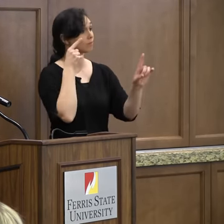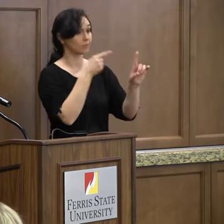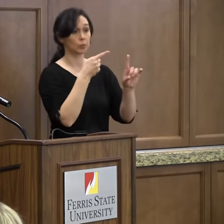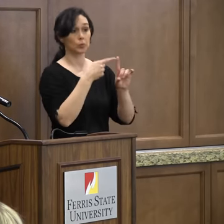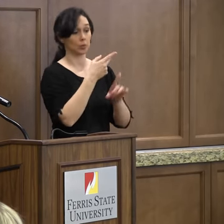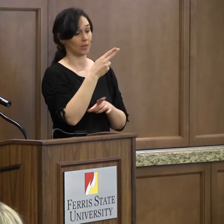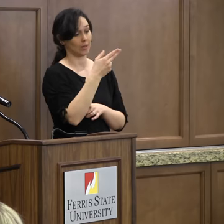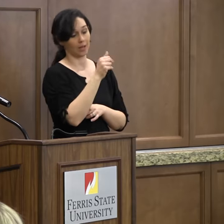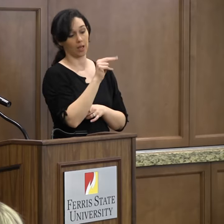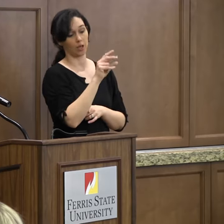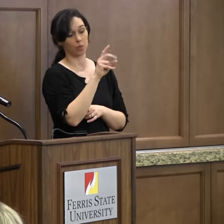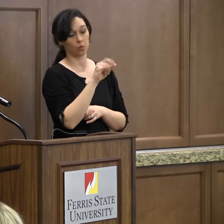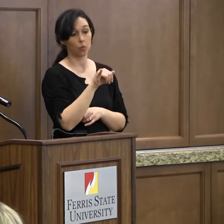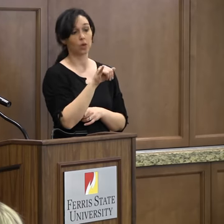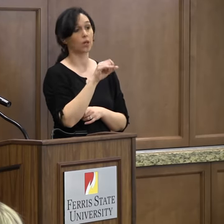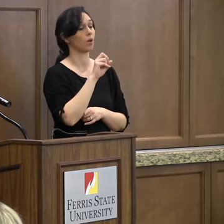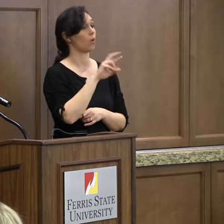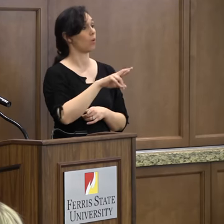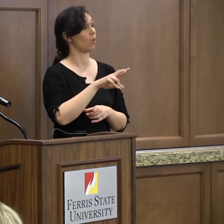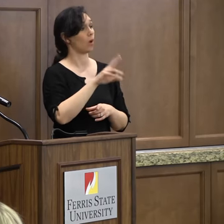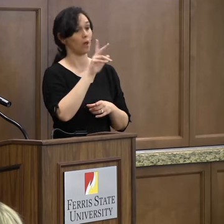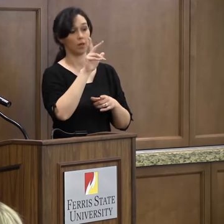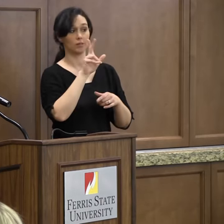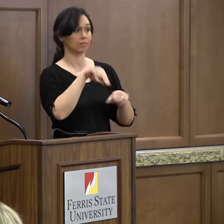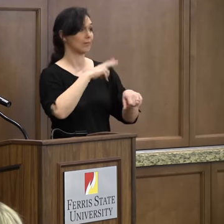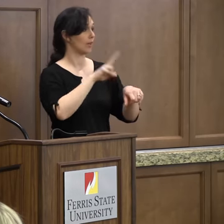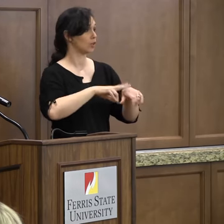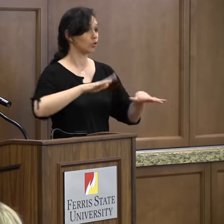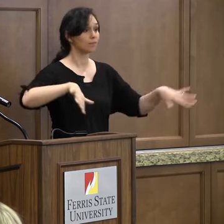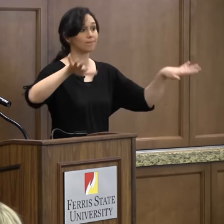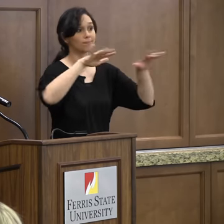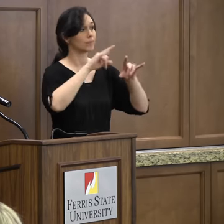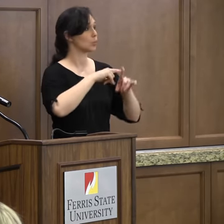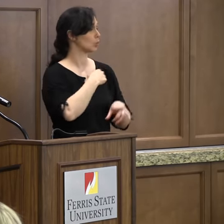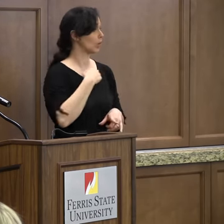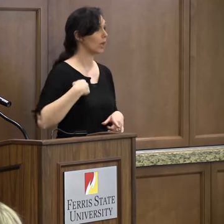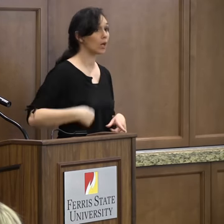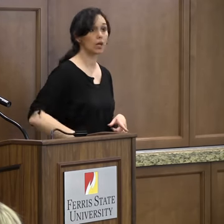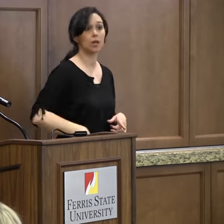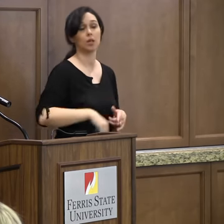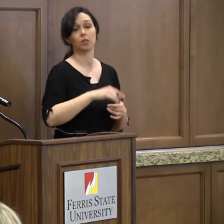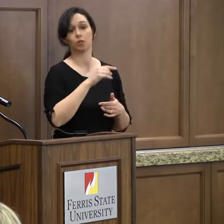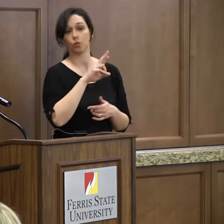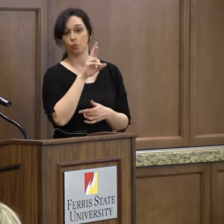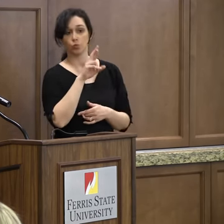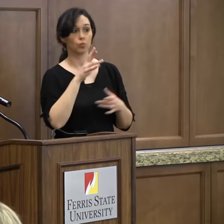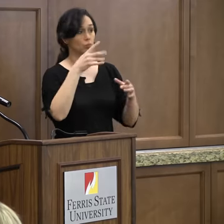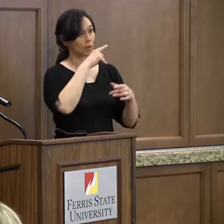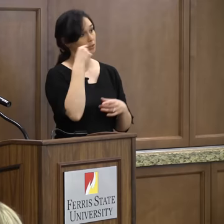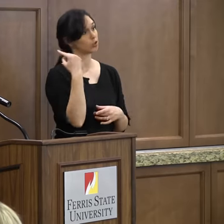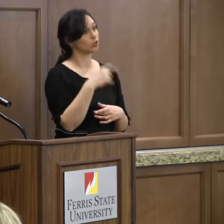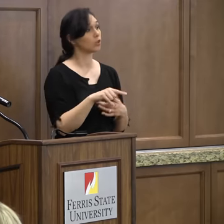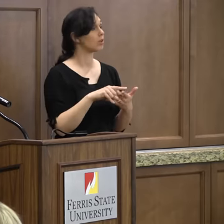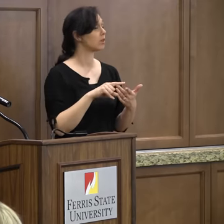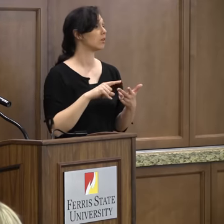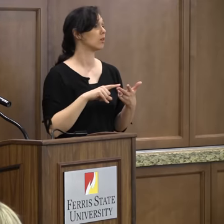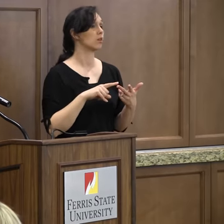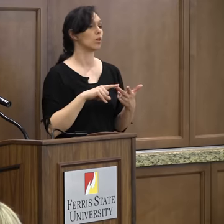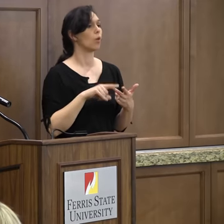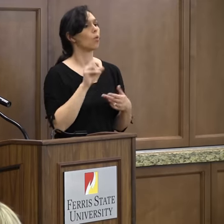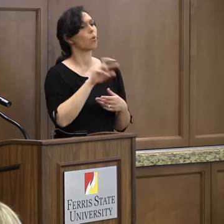or to the National Liberation Front. It is not addressed to China or to Russia, nor is it an attempt to overlook